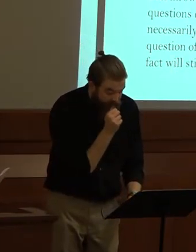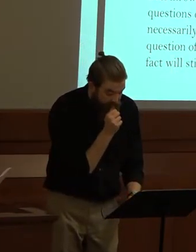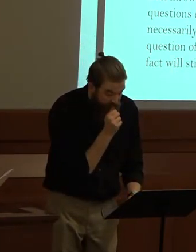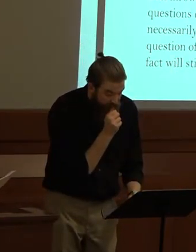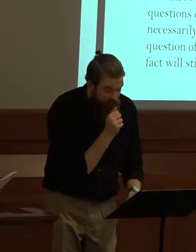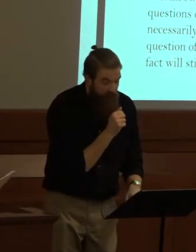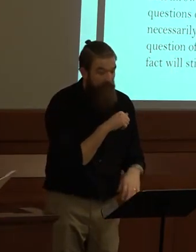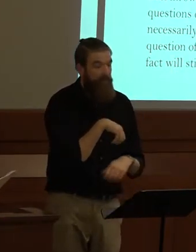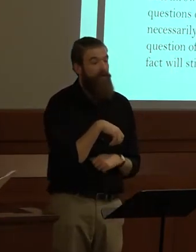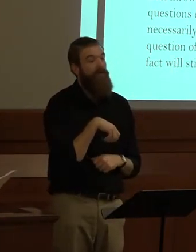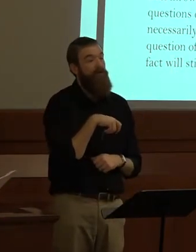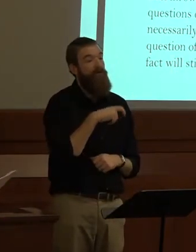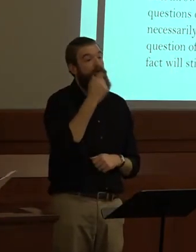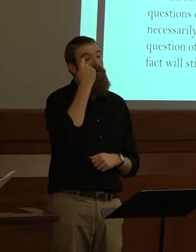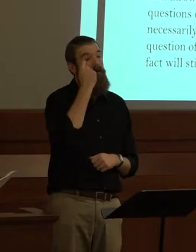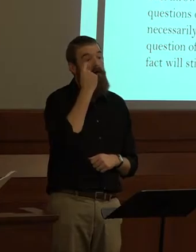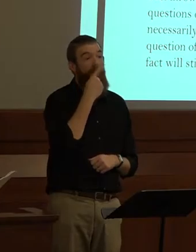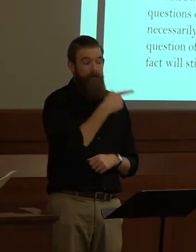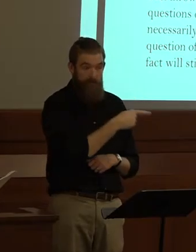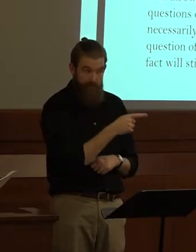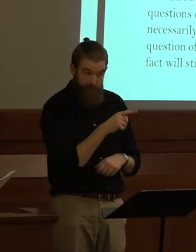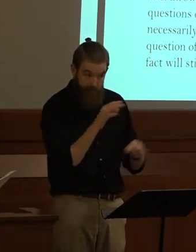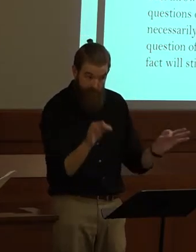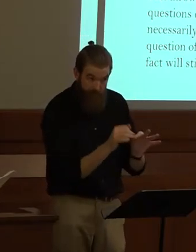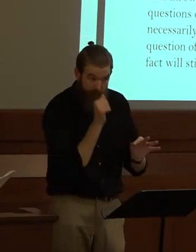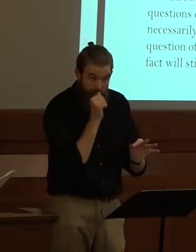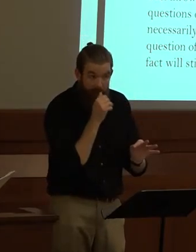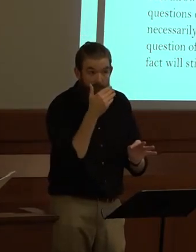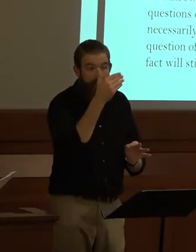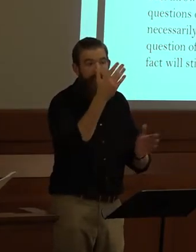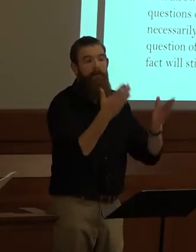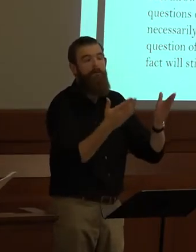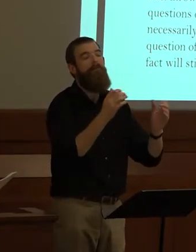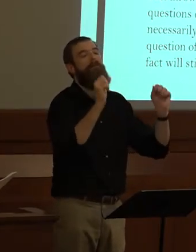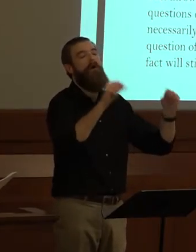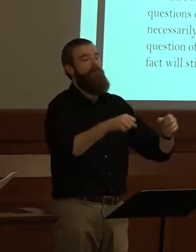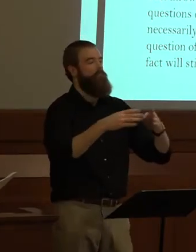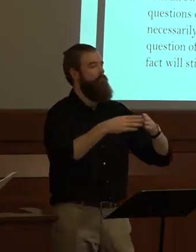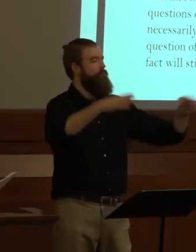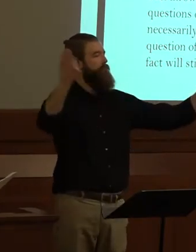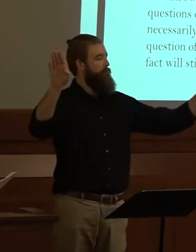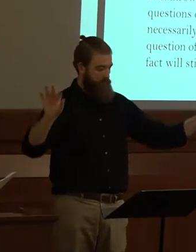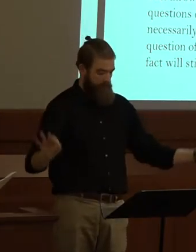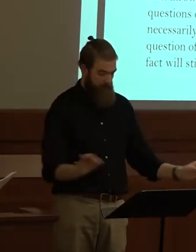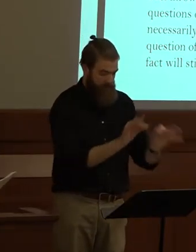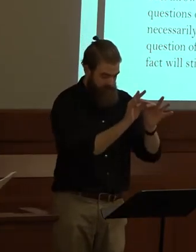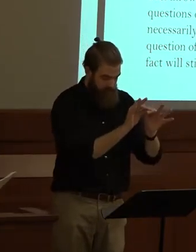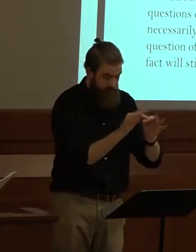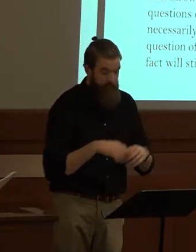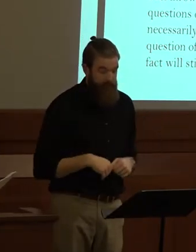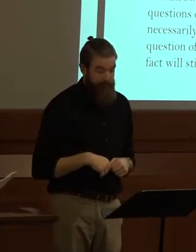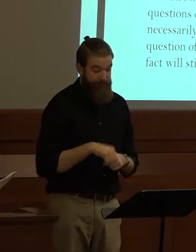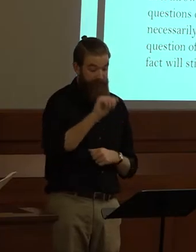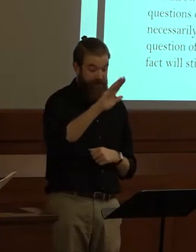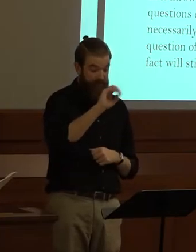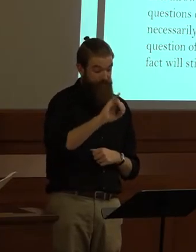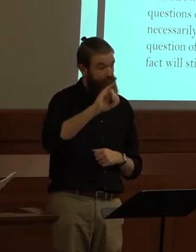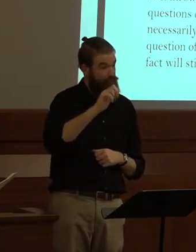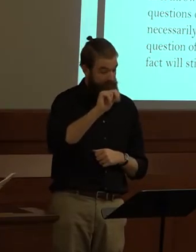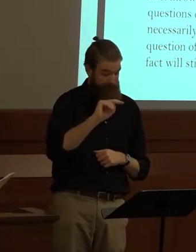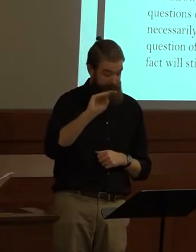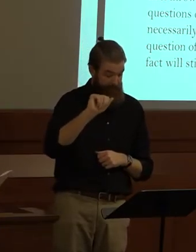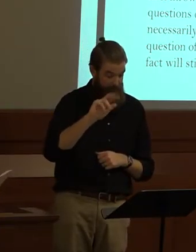Fonta's patience and perseverance were unshakable. Father La Fonta was ordained on June 29,